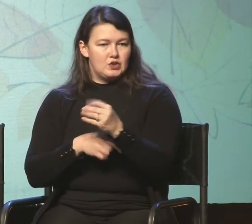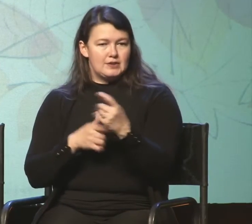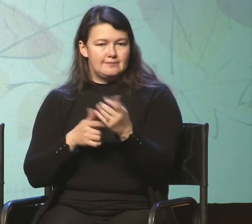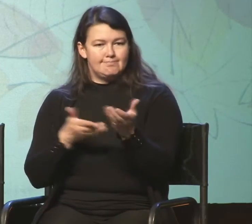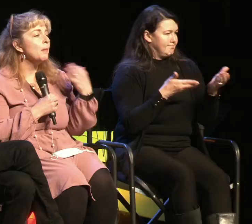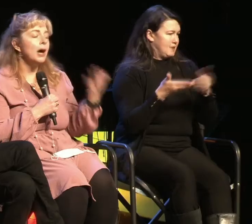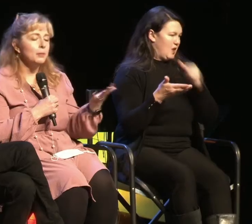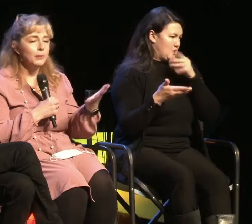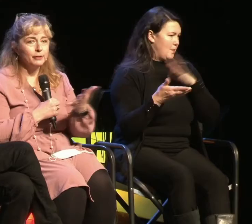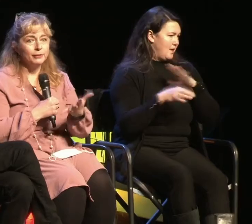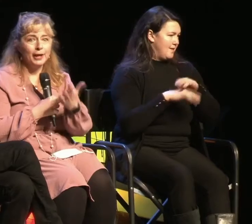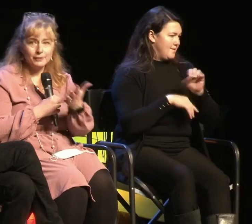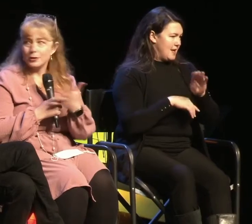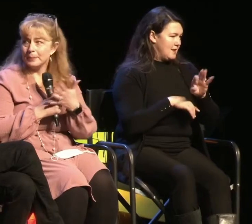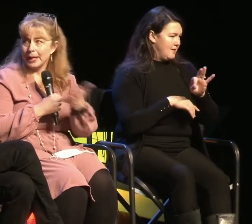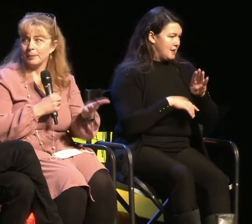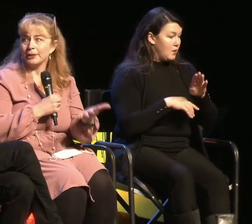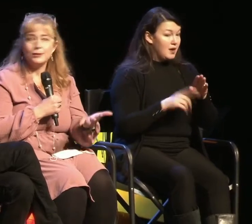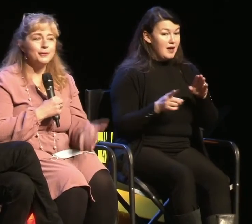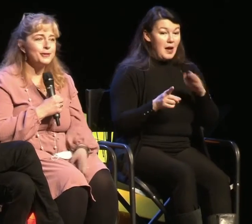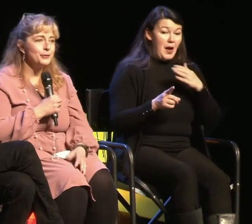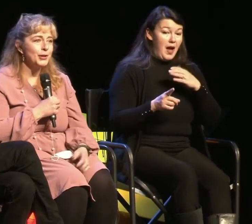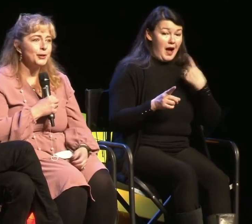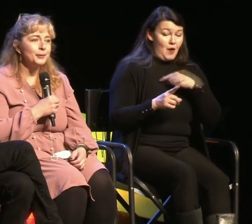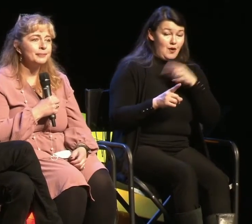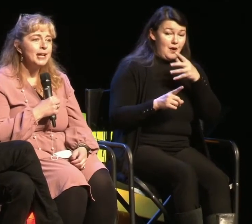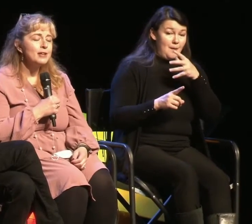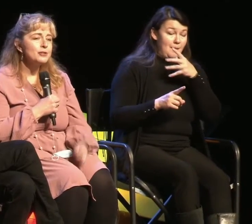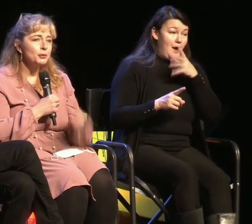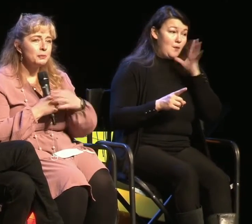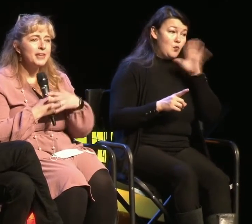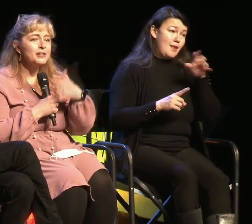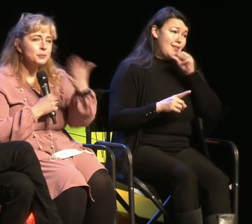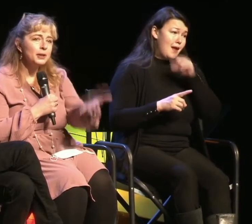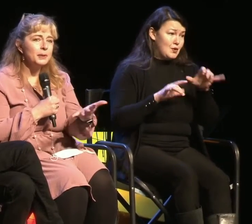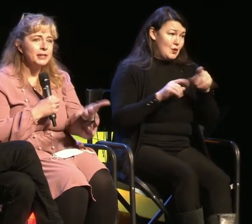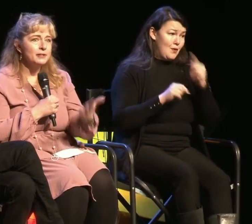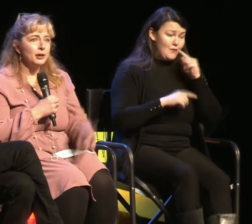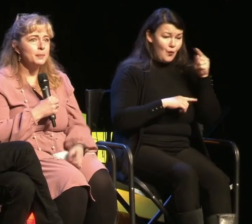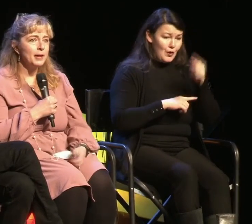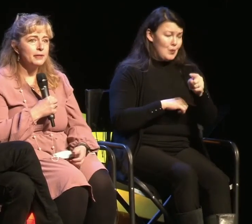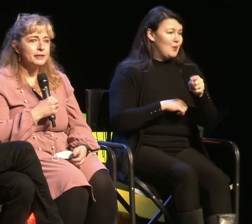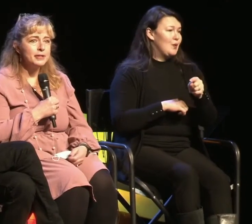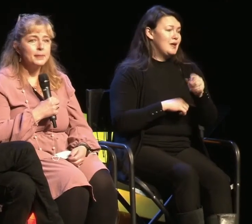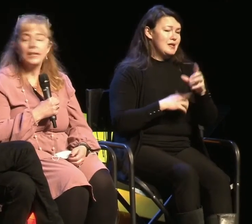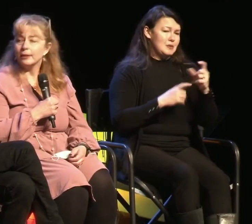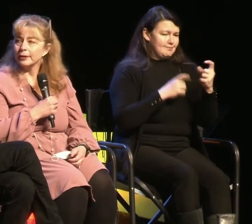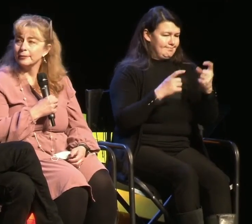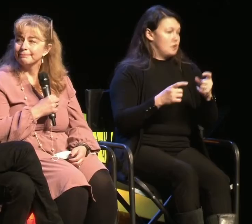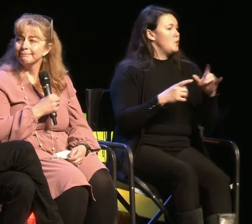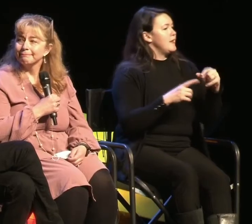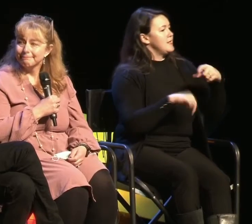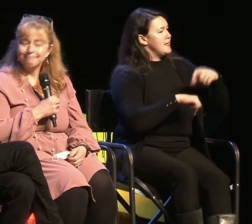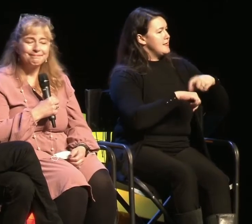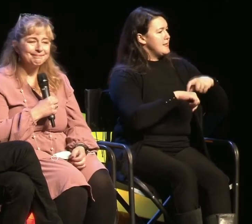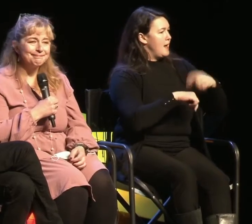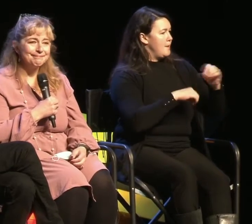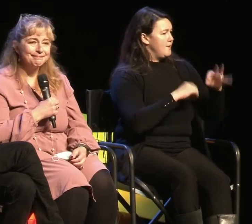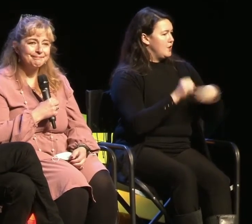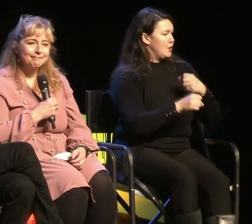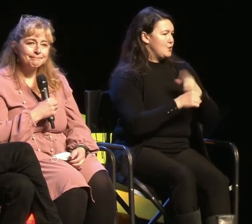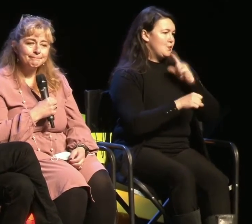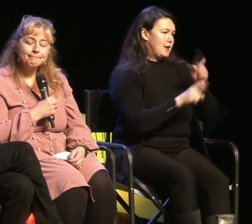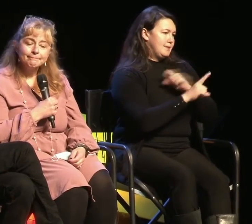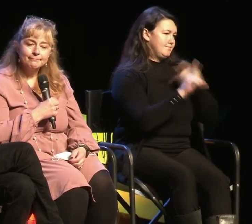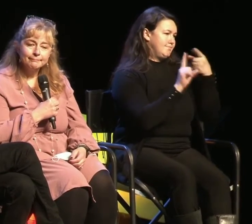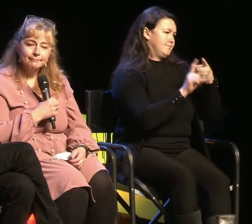said, our mom would have loved to have been able to do this for you. Yeah. So that's really what it's all about this time of year. That's awesome.